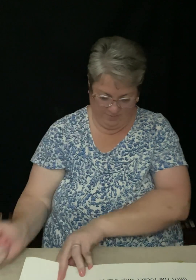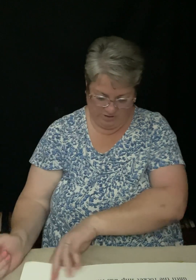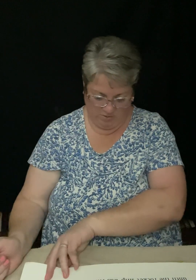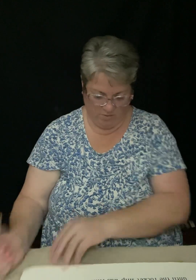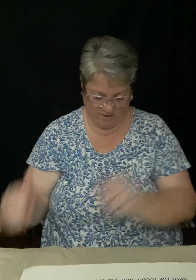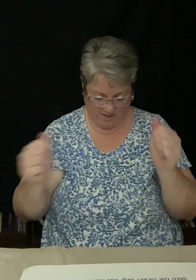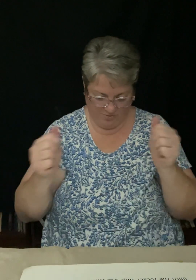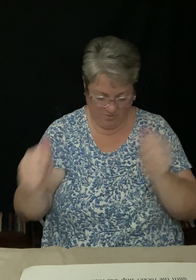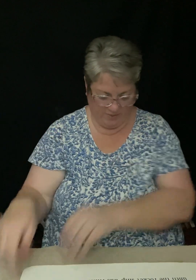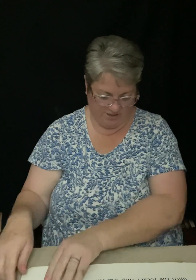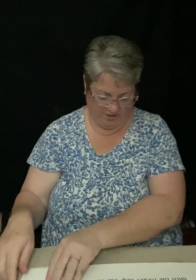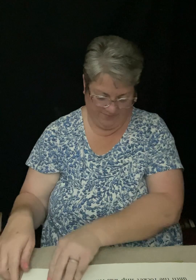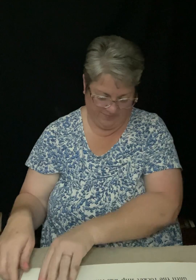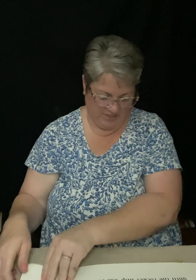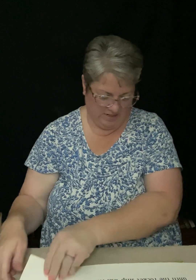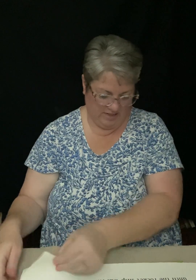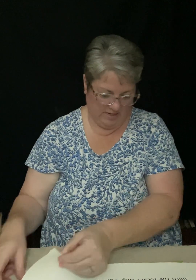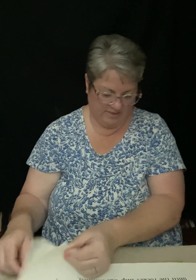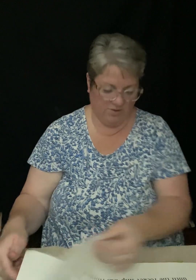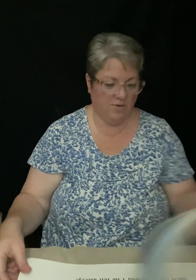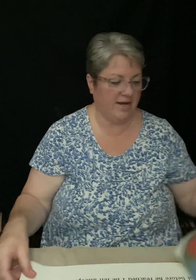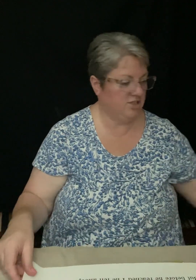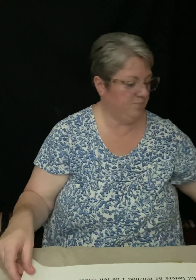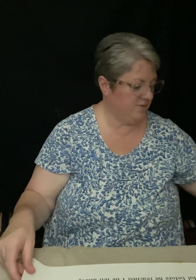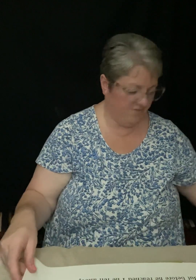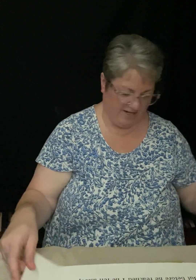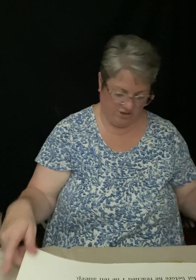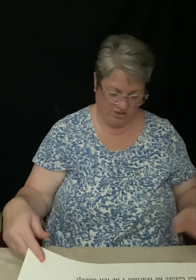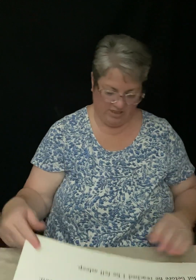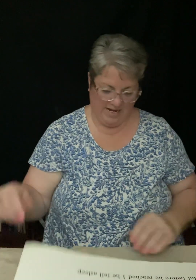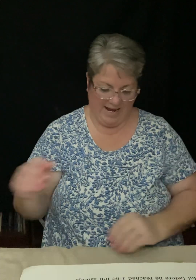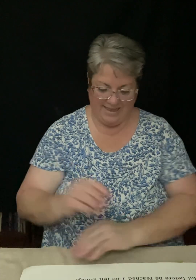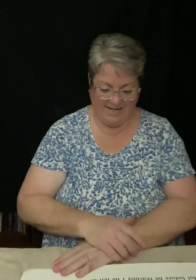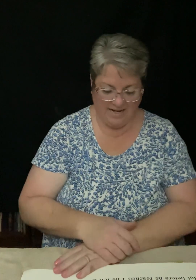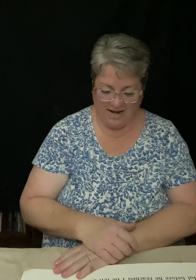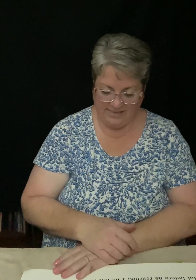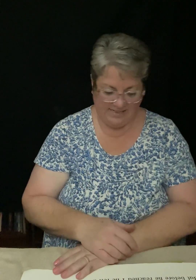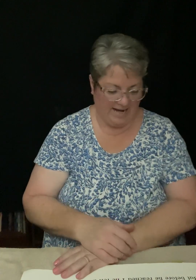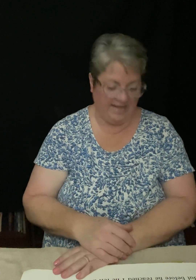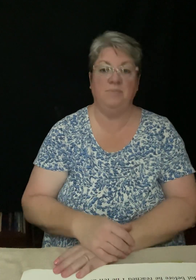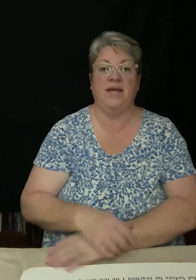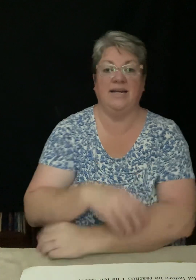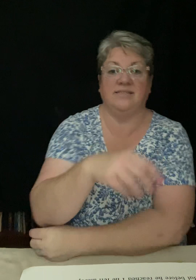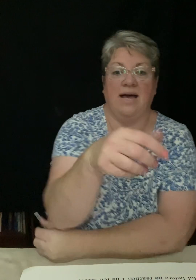So he worked on through the winter until the rocket ship was finished. And then he got inside and he began his